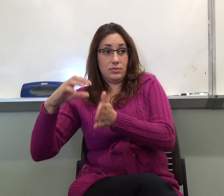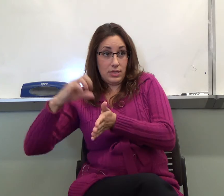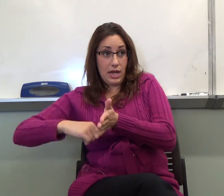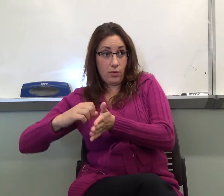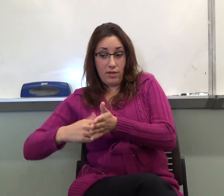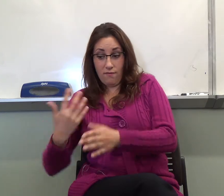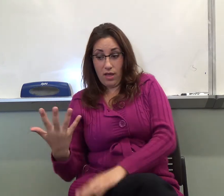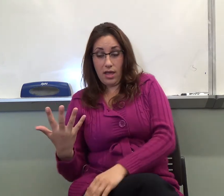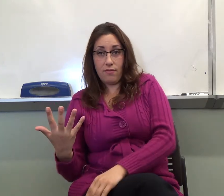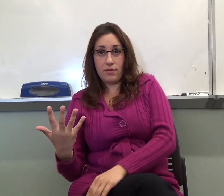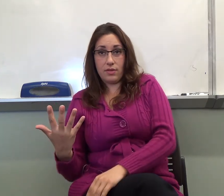a minus 18.